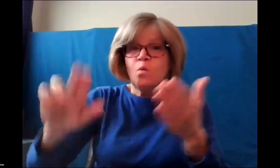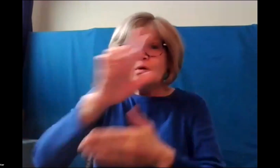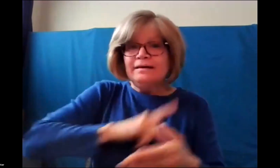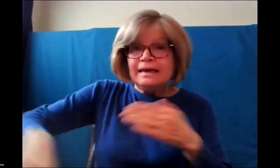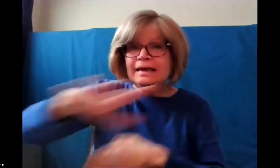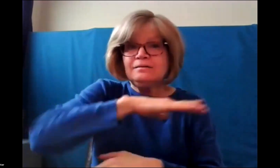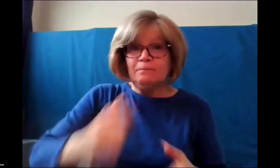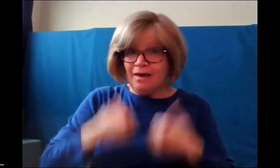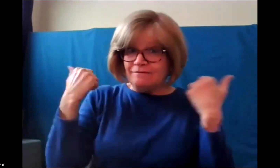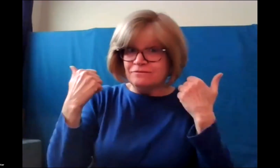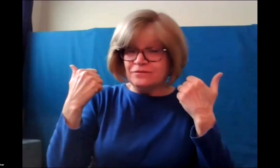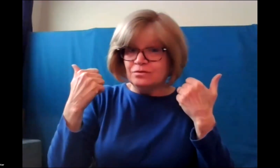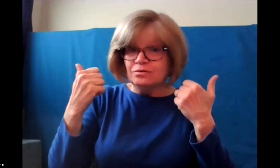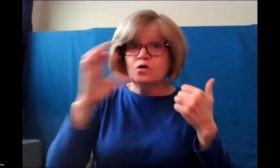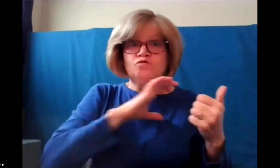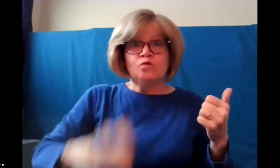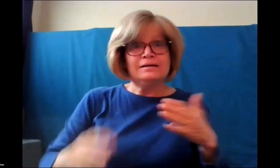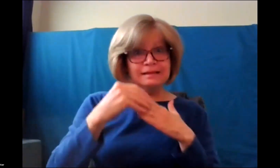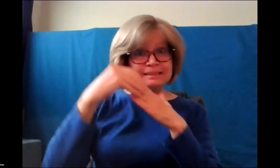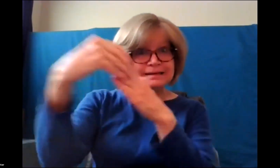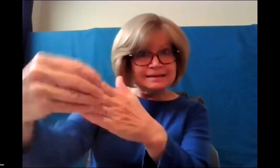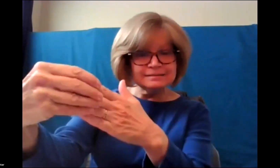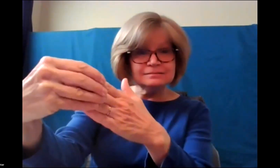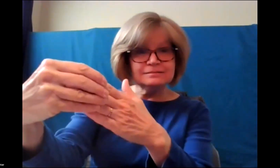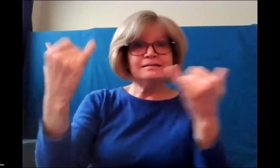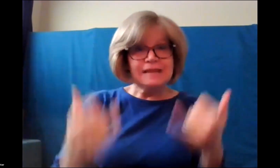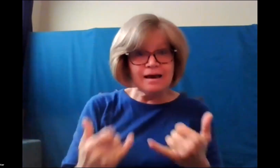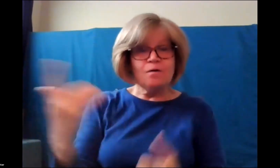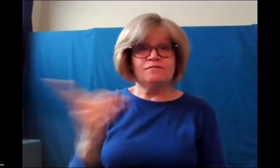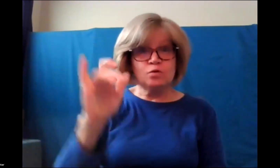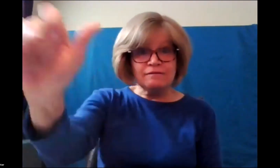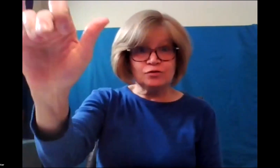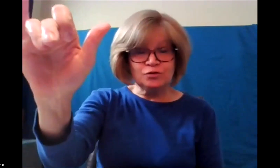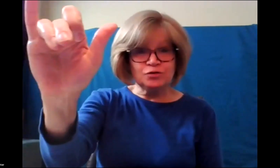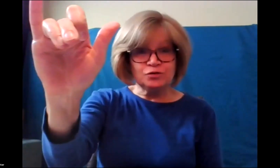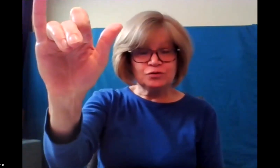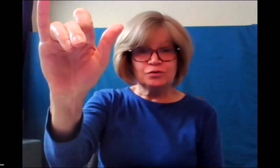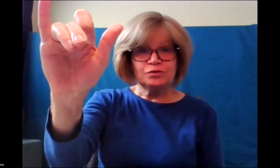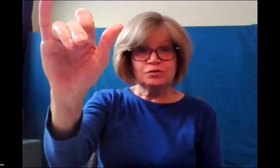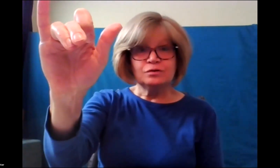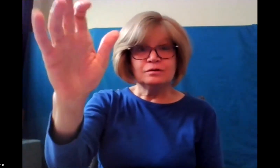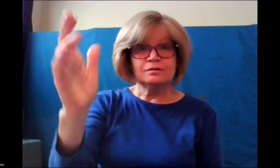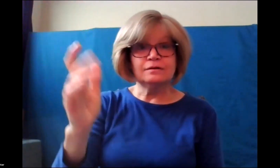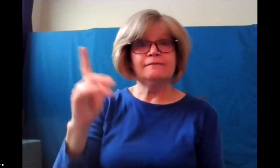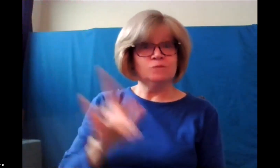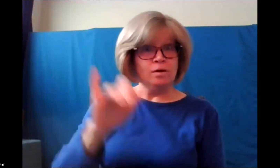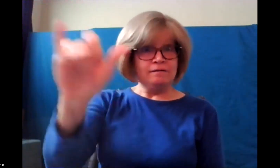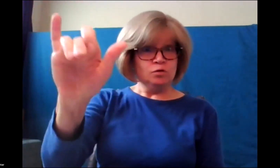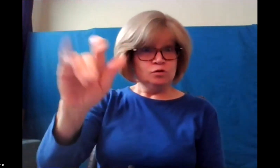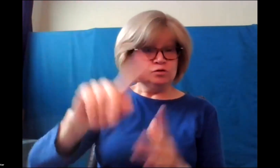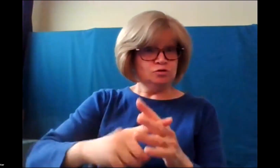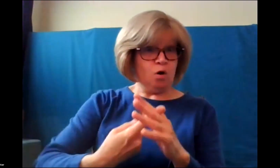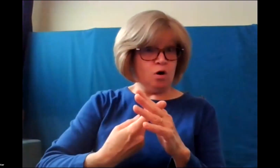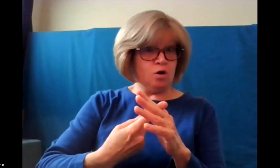which Christ leads the way now and forever. And that forever started